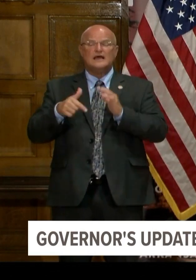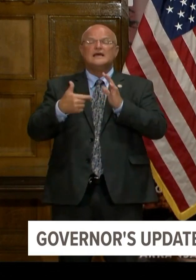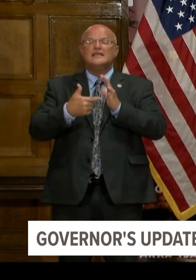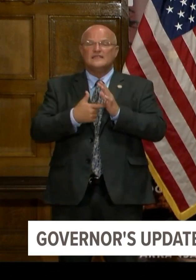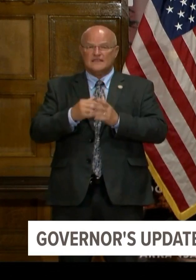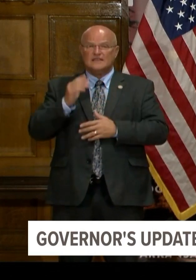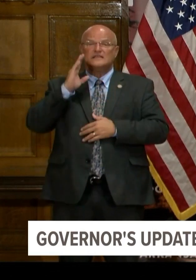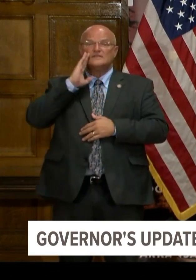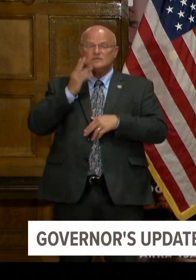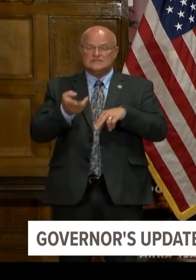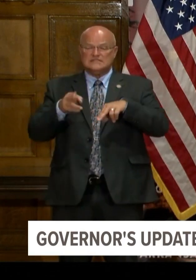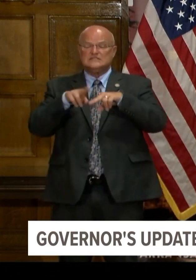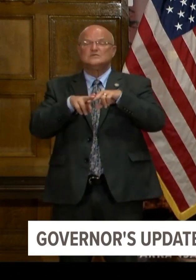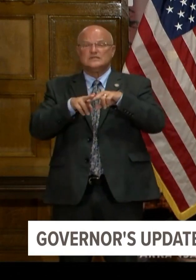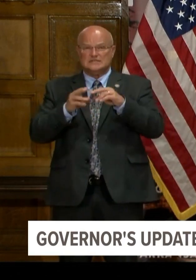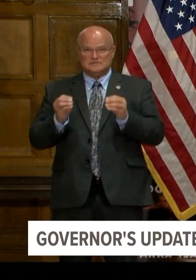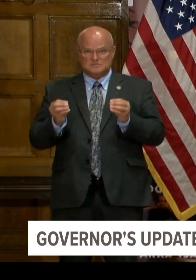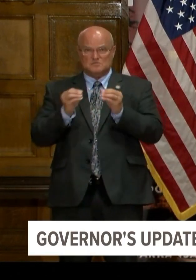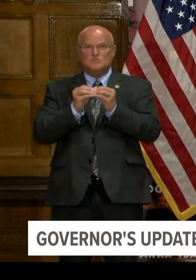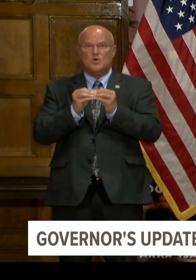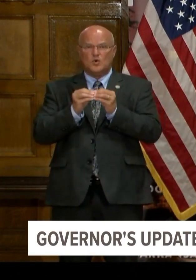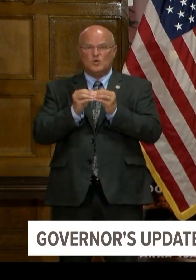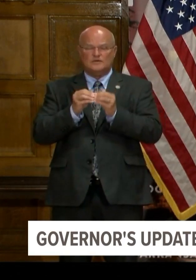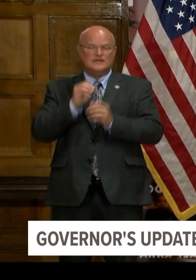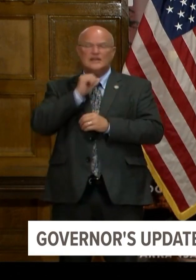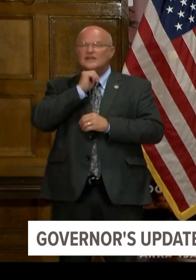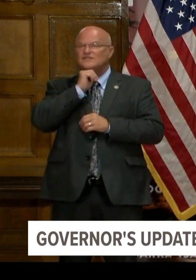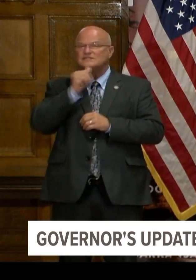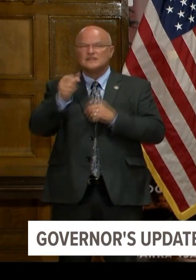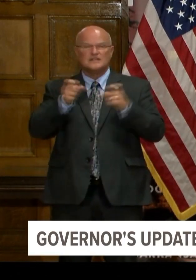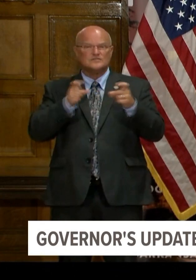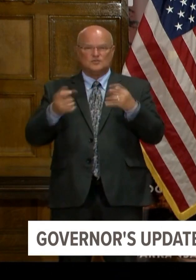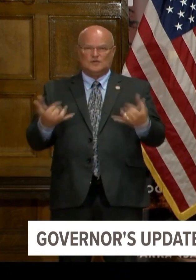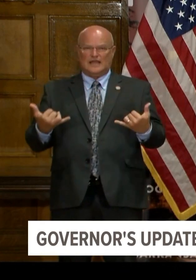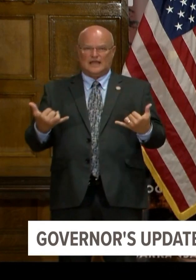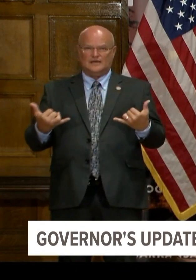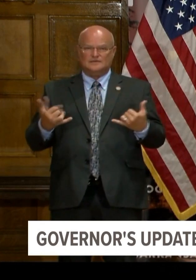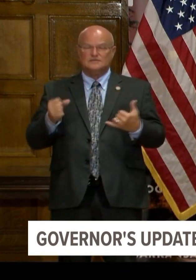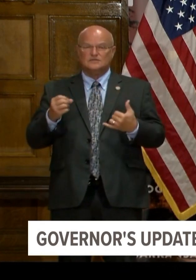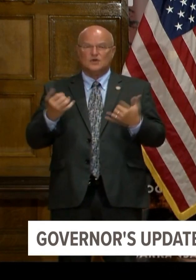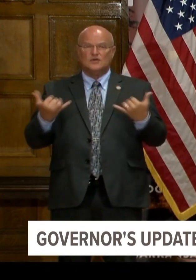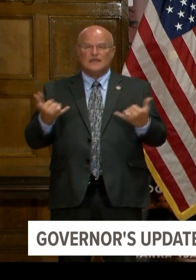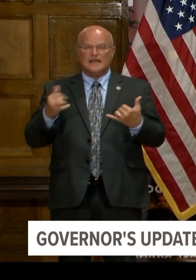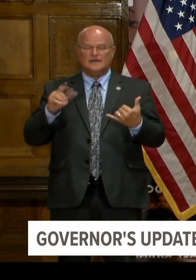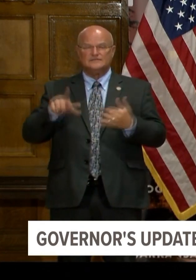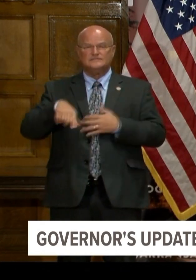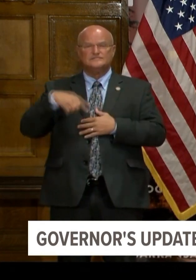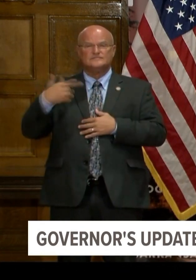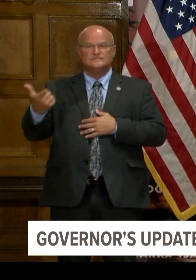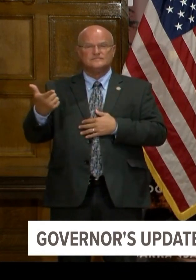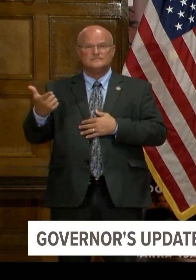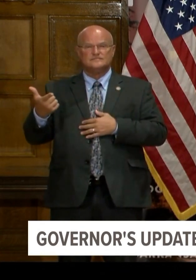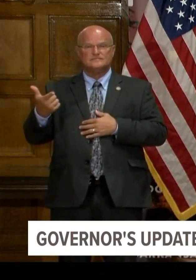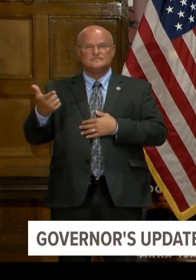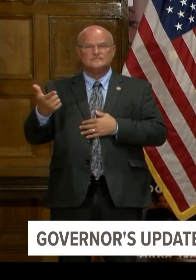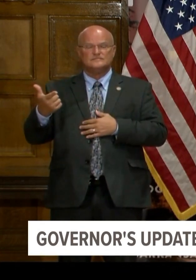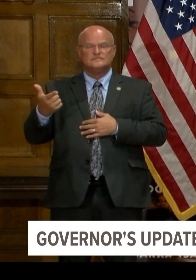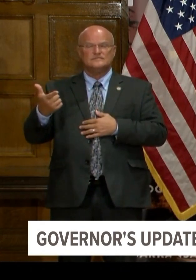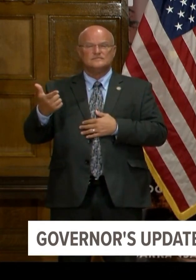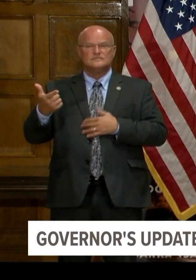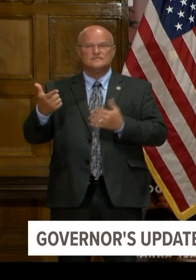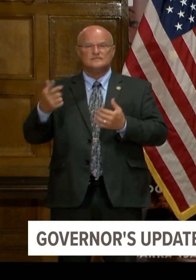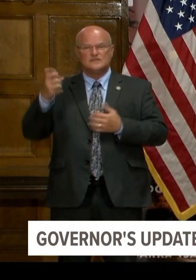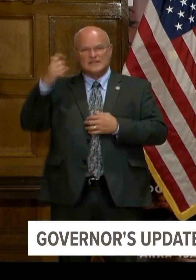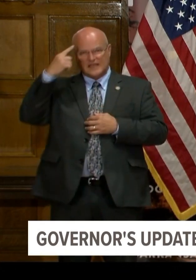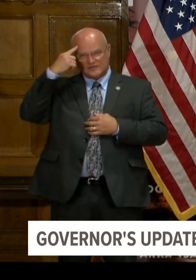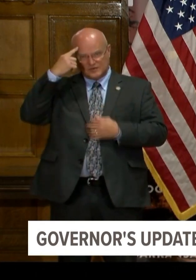will increase significantly more if it's not brought under control now. So with that, I'll end and turn the podium